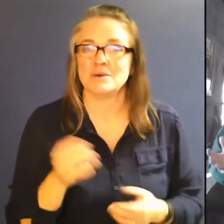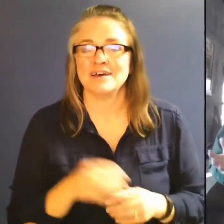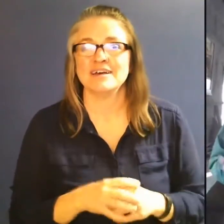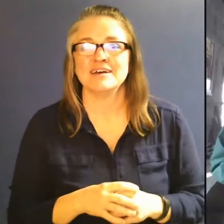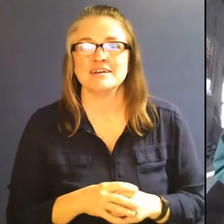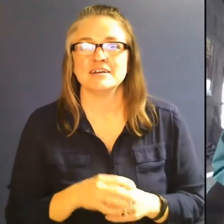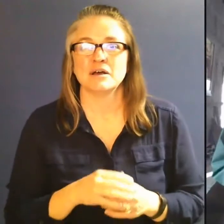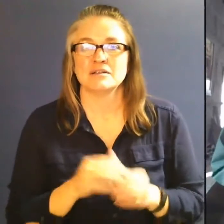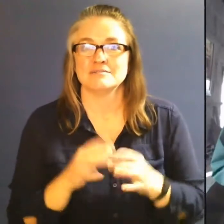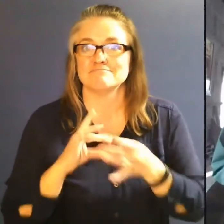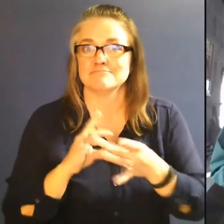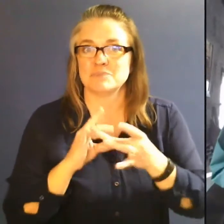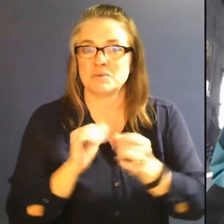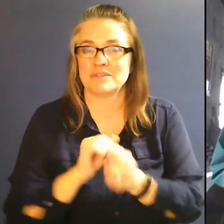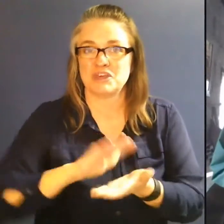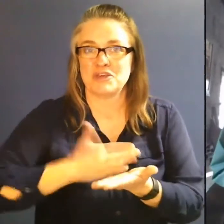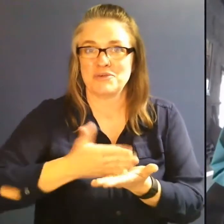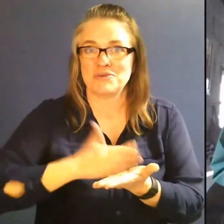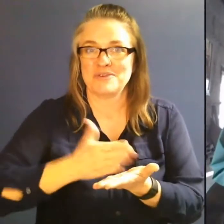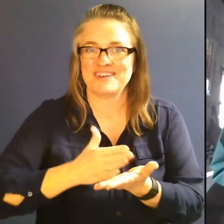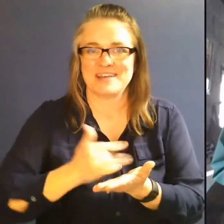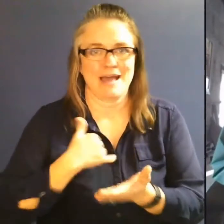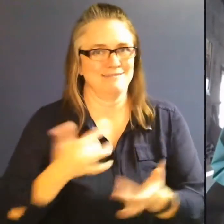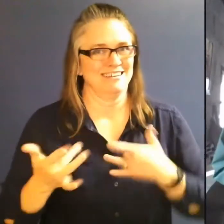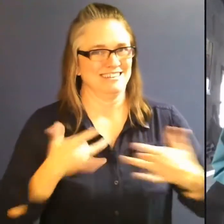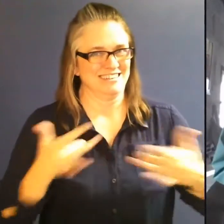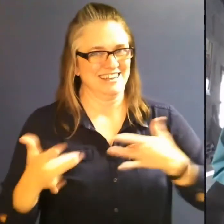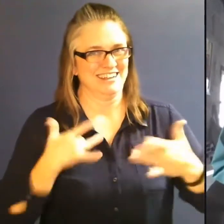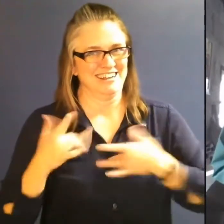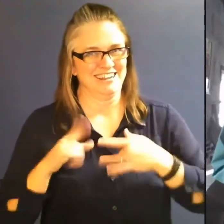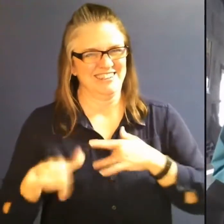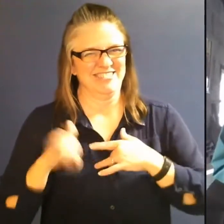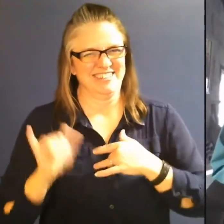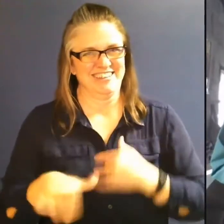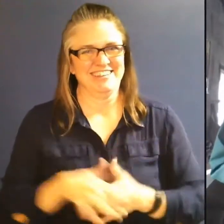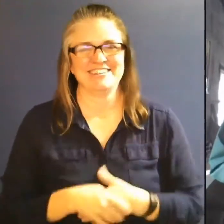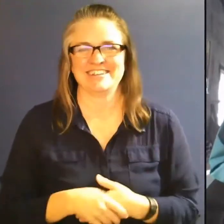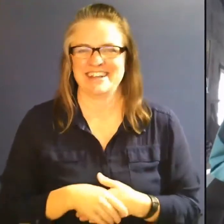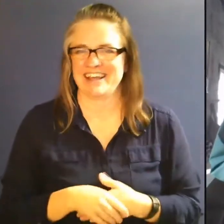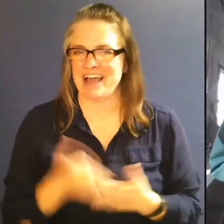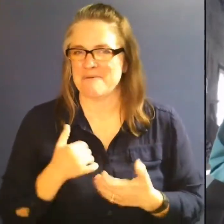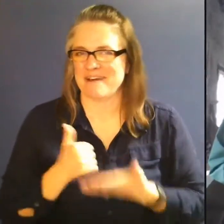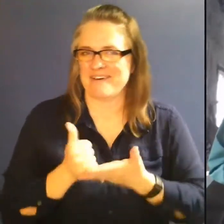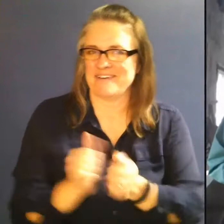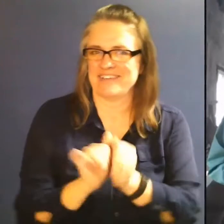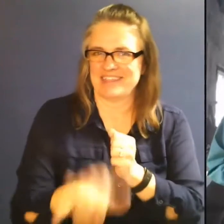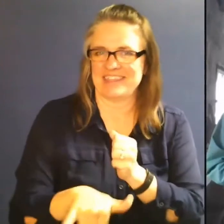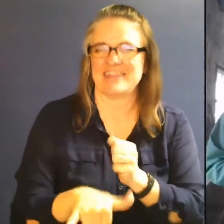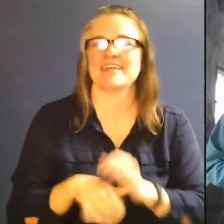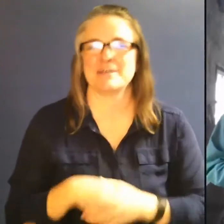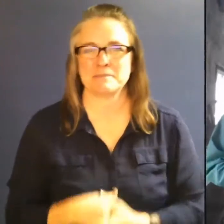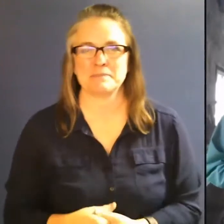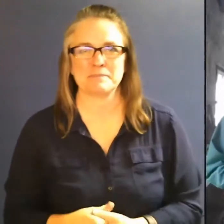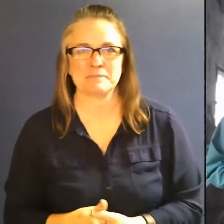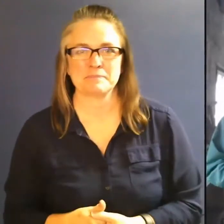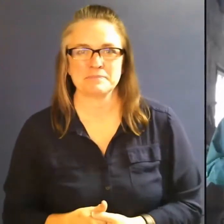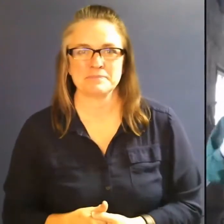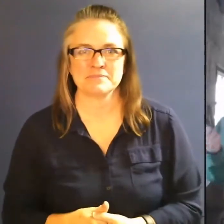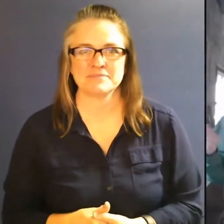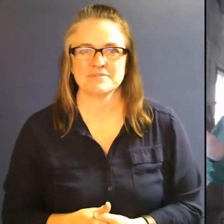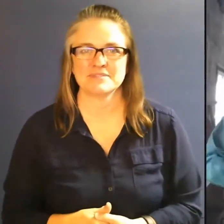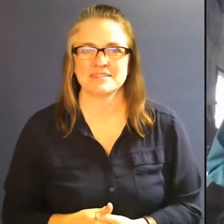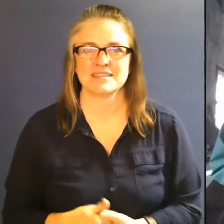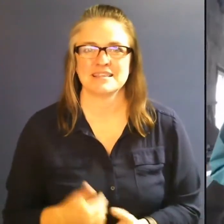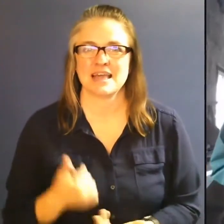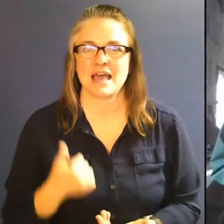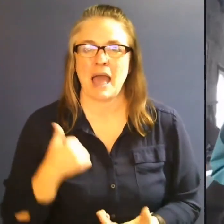with cooking. So I'm going to be excited about that. I'm going to get in there and help with that. And maybe I've got my